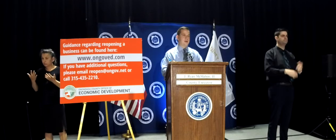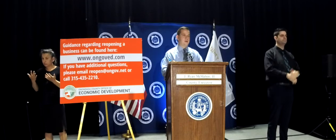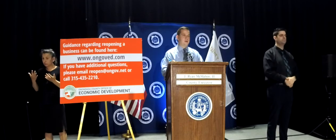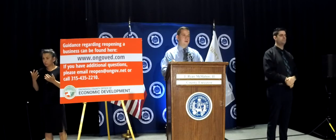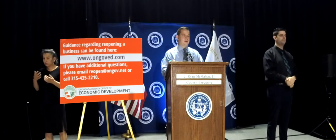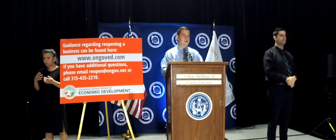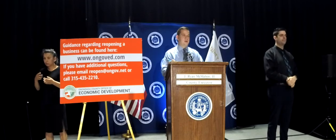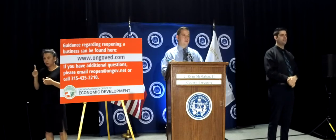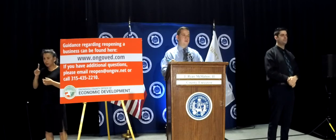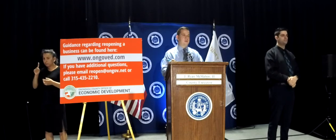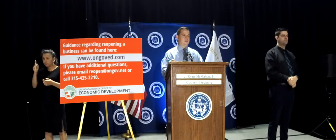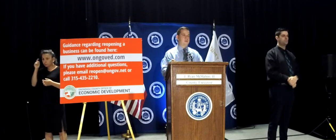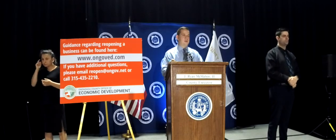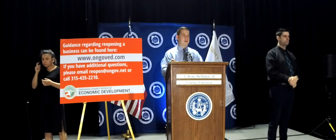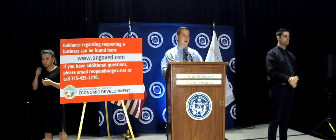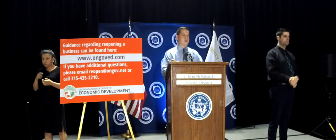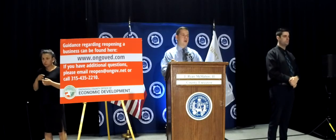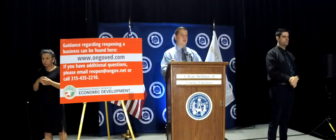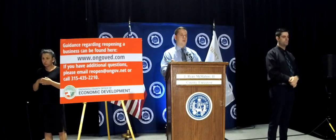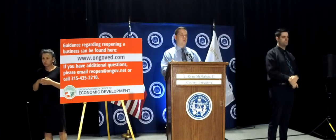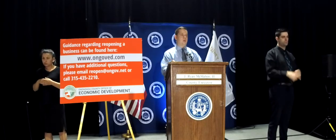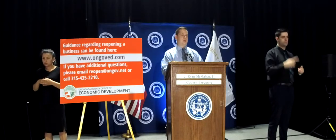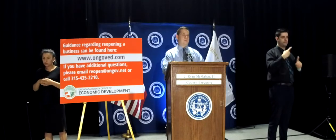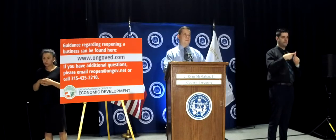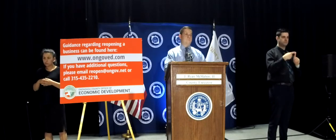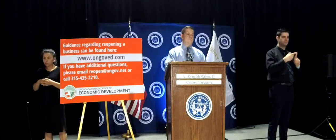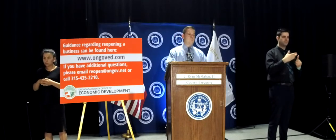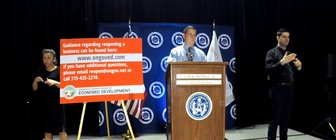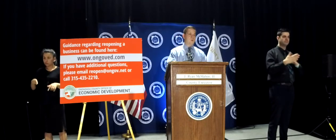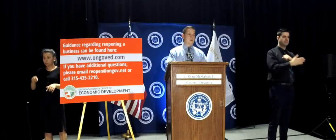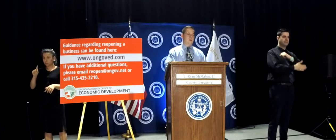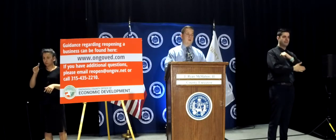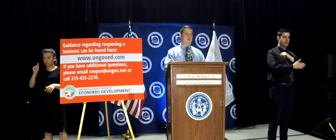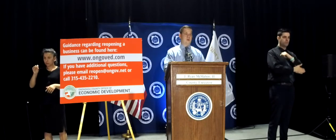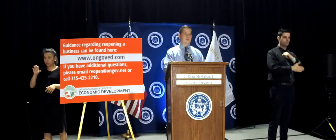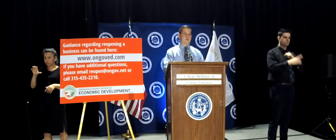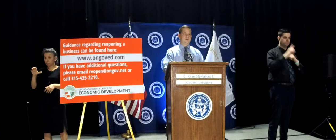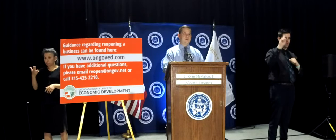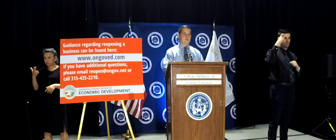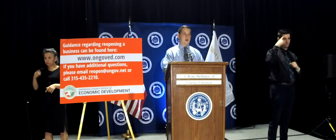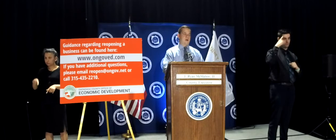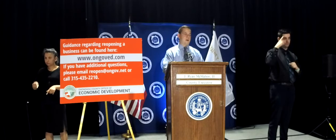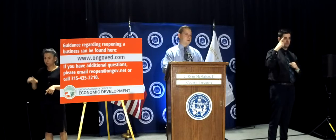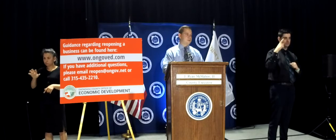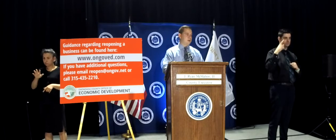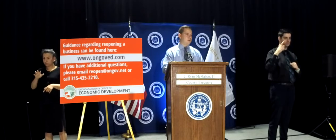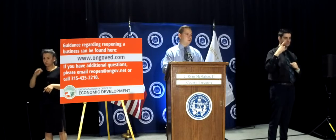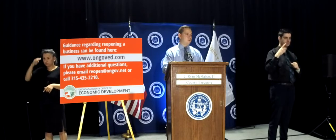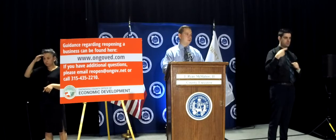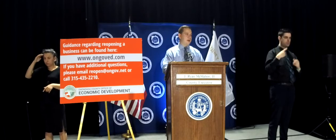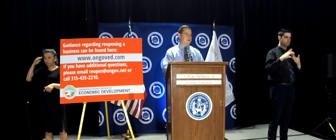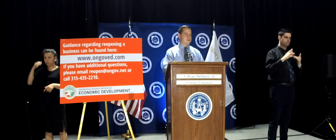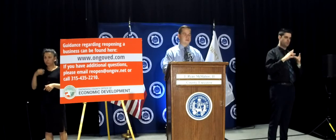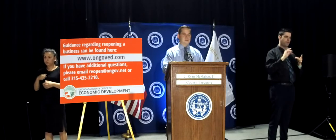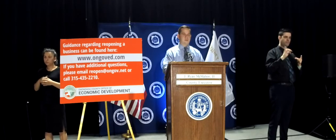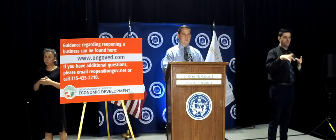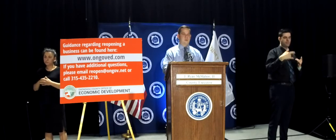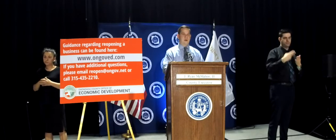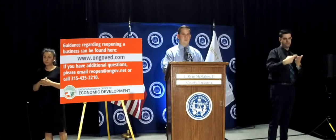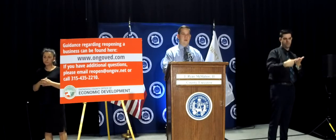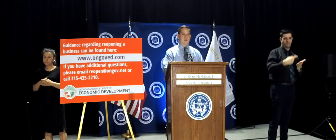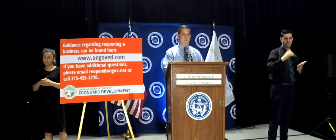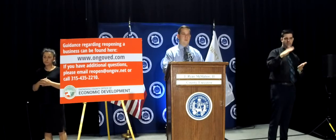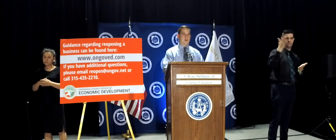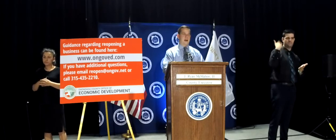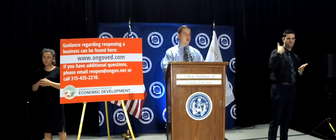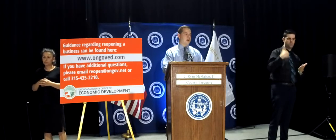build on is in county government, and you've heard me talk about this, many of you have asked this before,